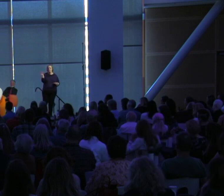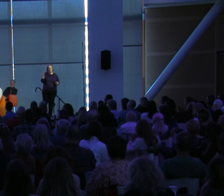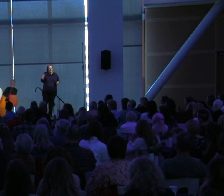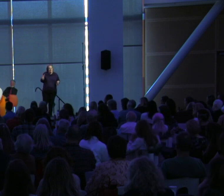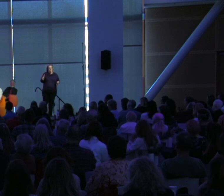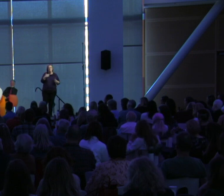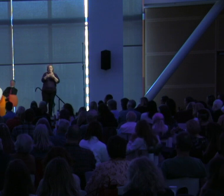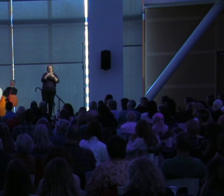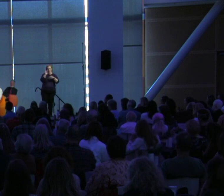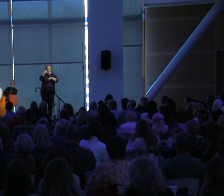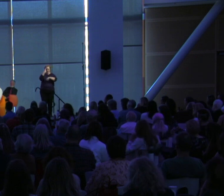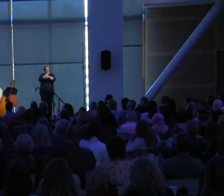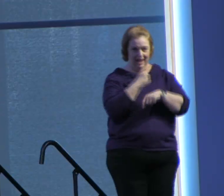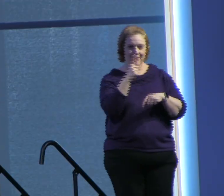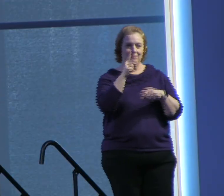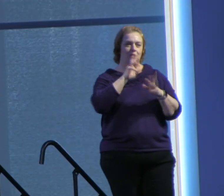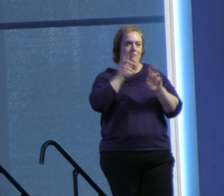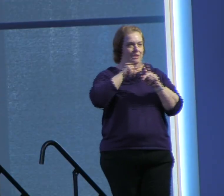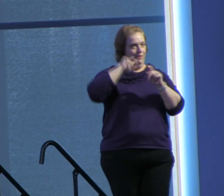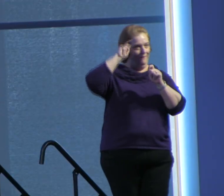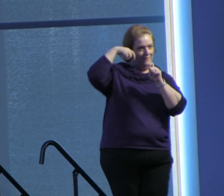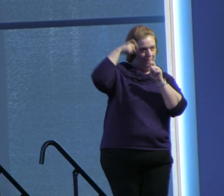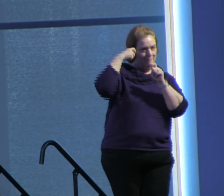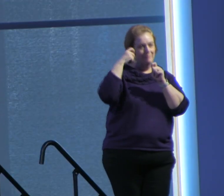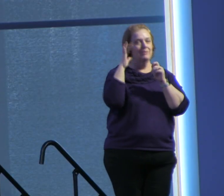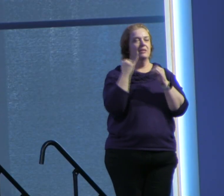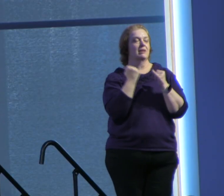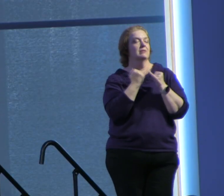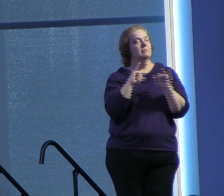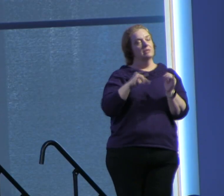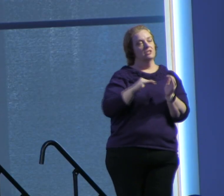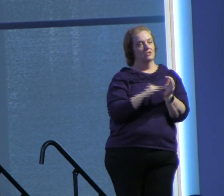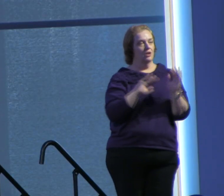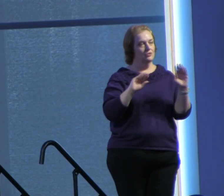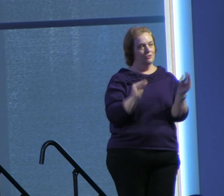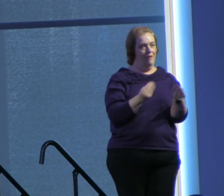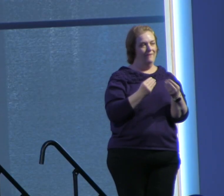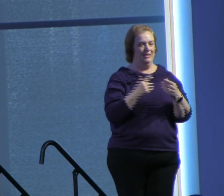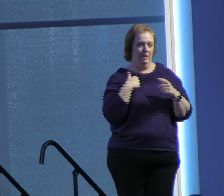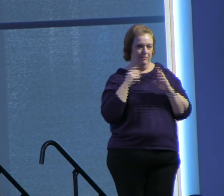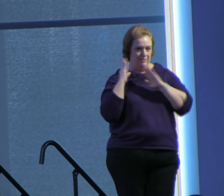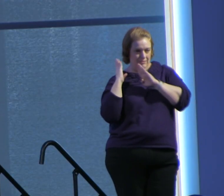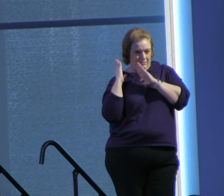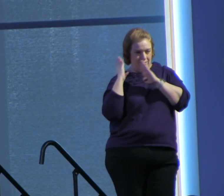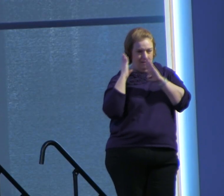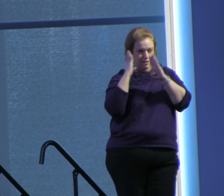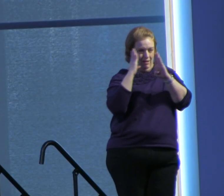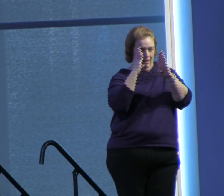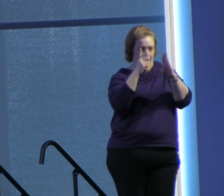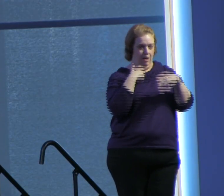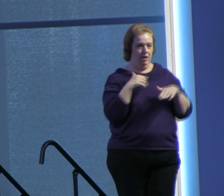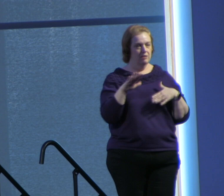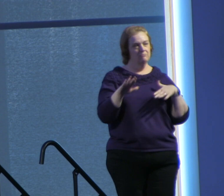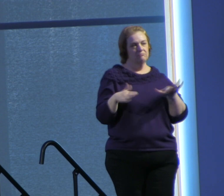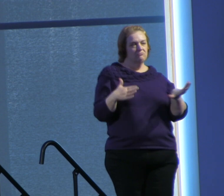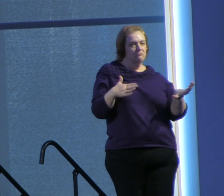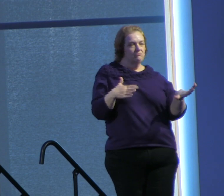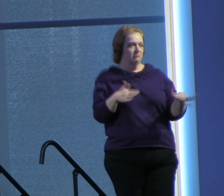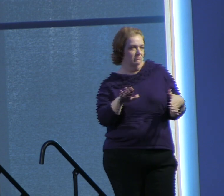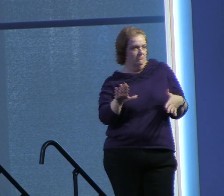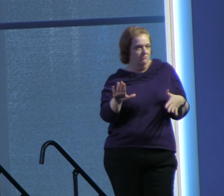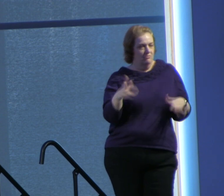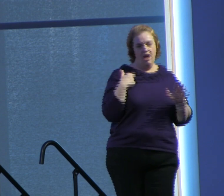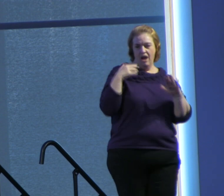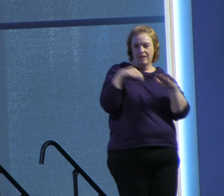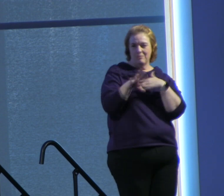we're filming in this, an independent doctor's office. That's our set. There's this big long hallway. I come in to today, I'm acting, and I go to hair